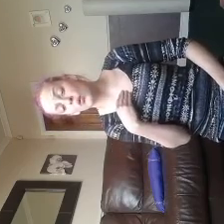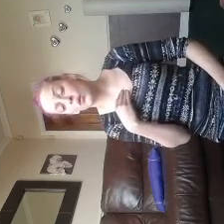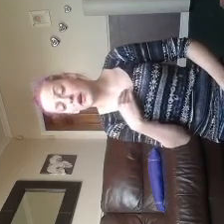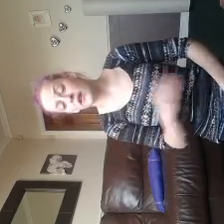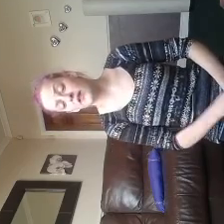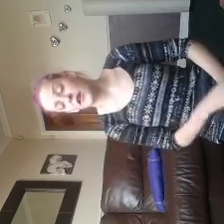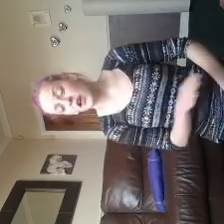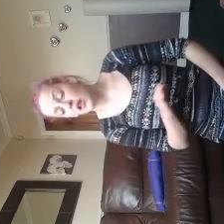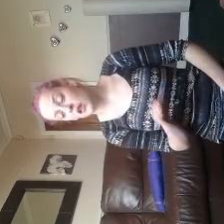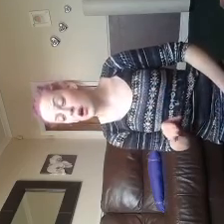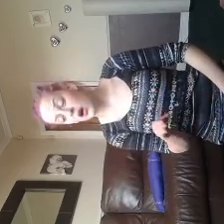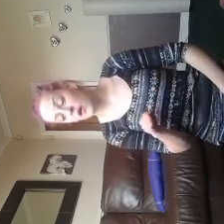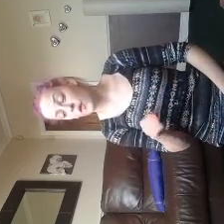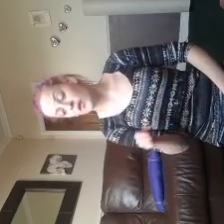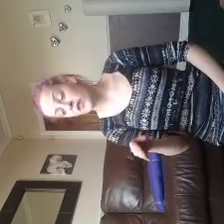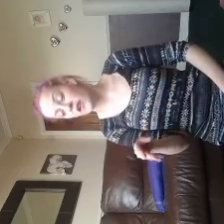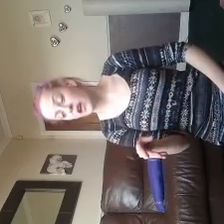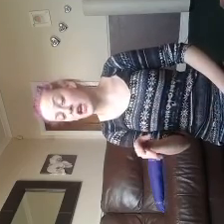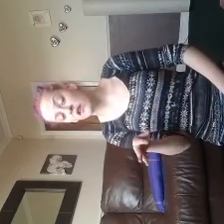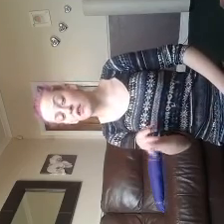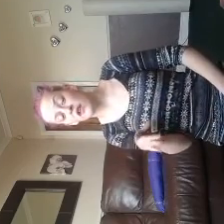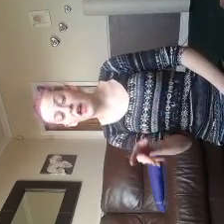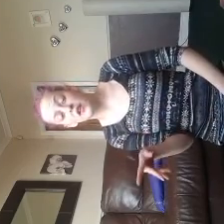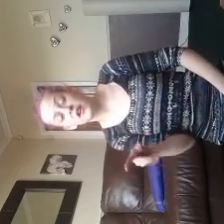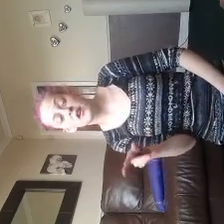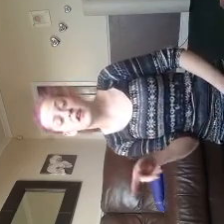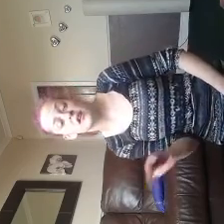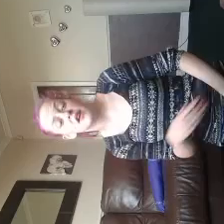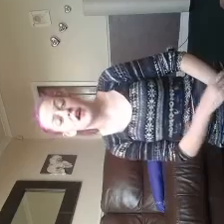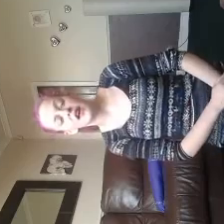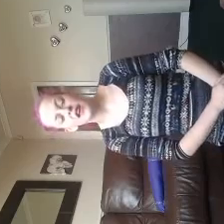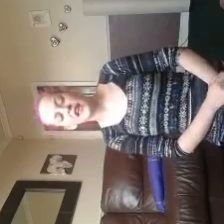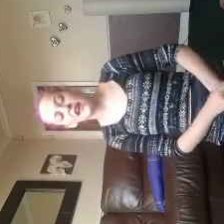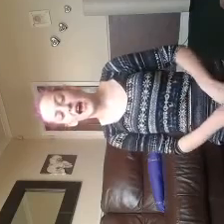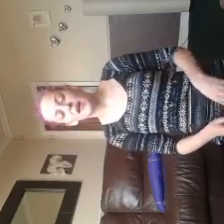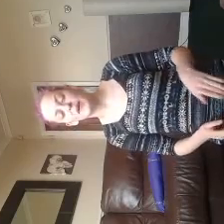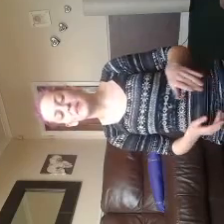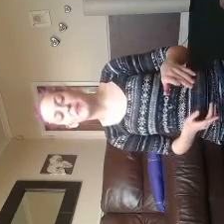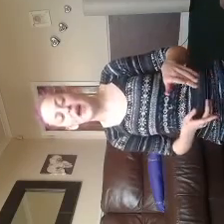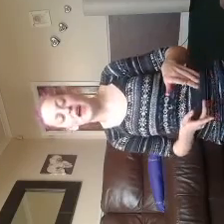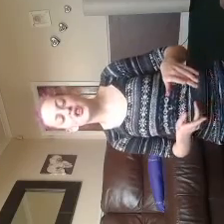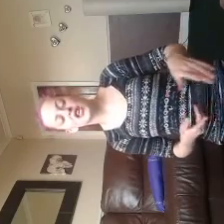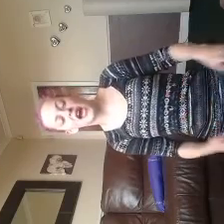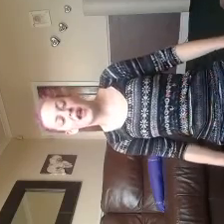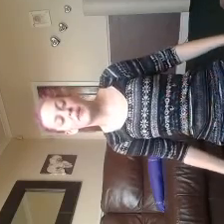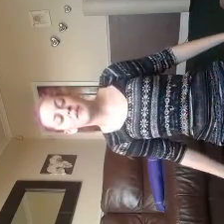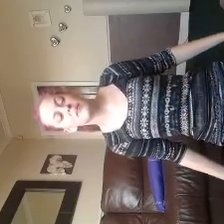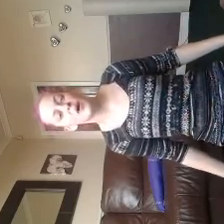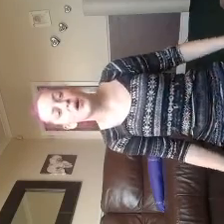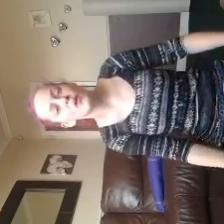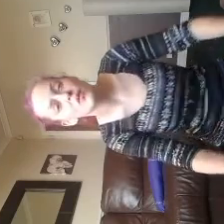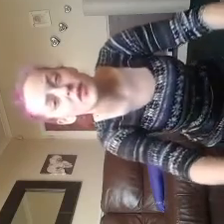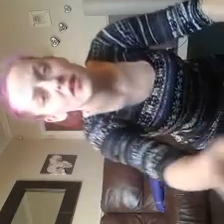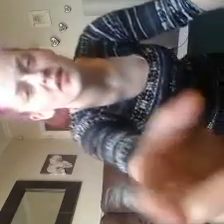know is love will save the day. You gotta be bad, you gotta be bold.